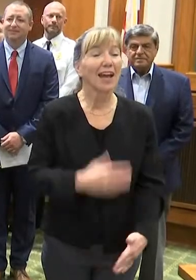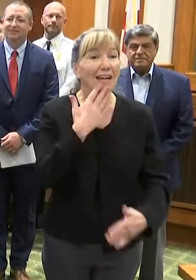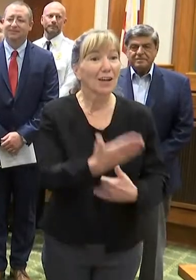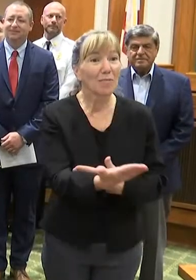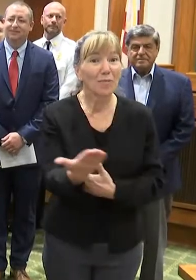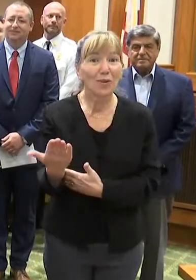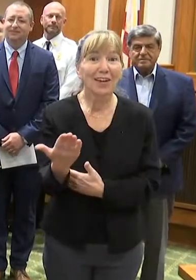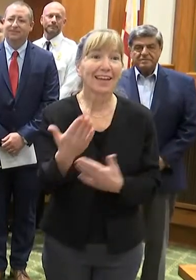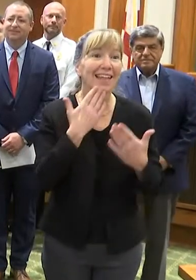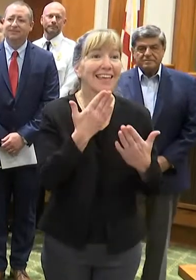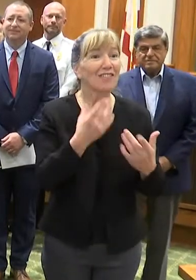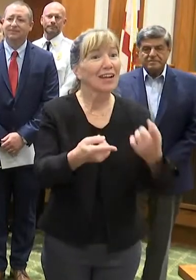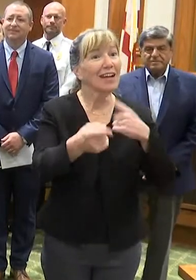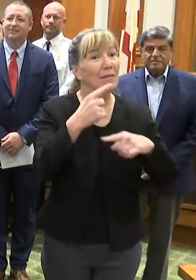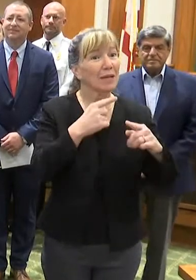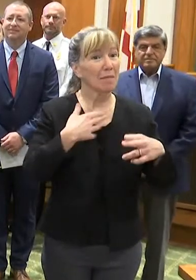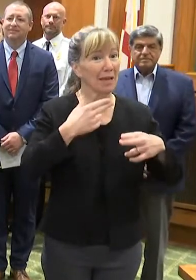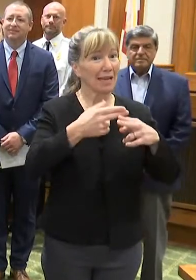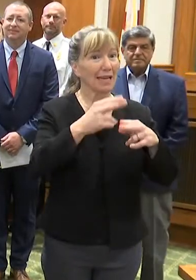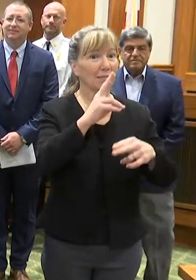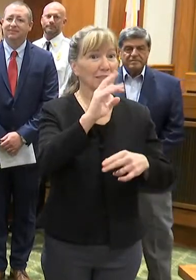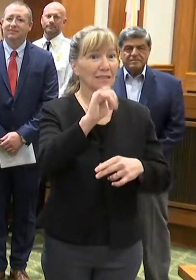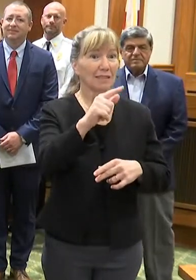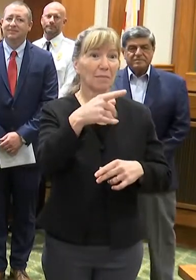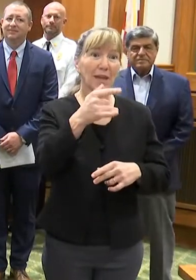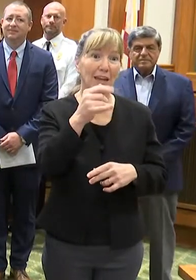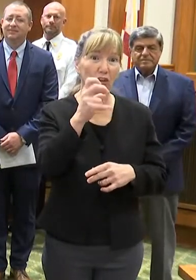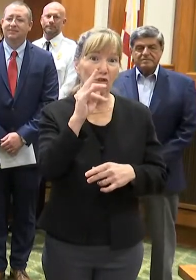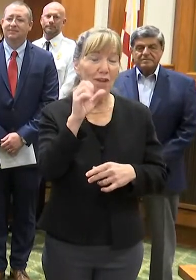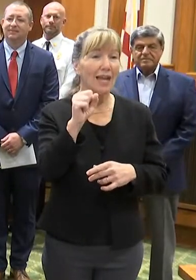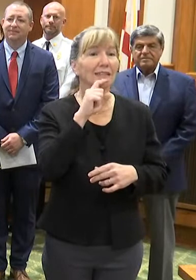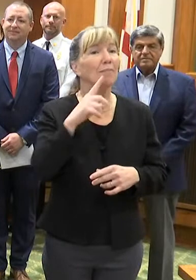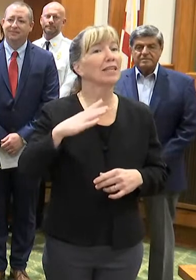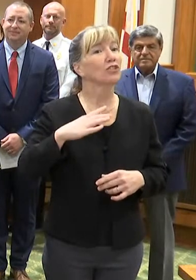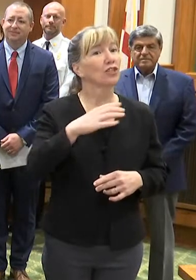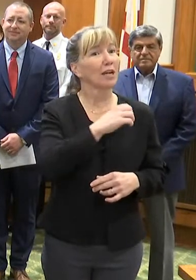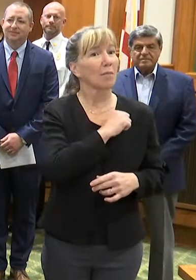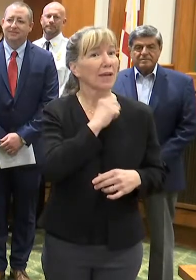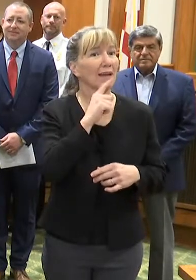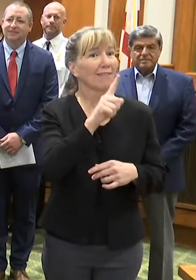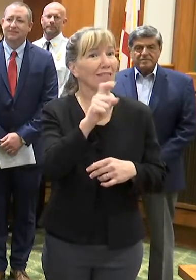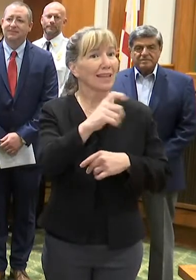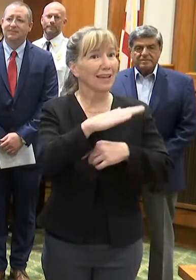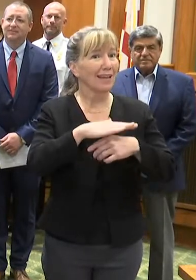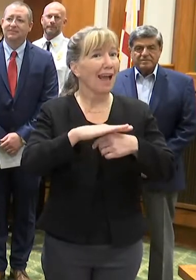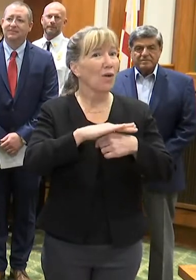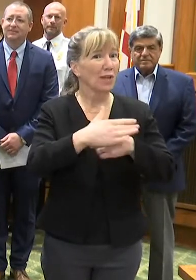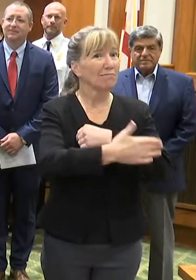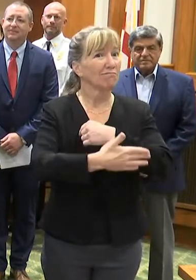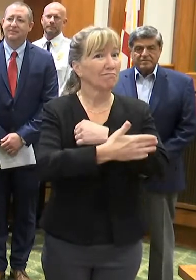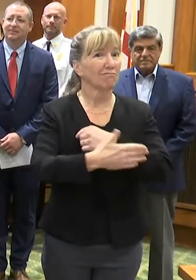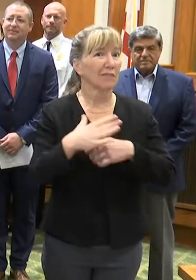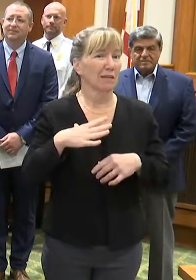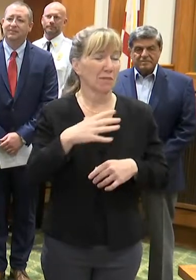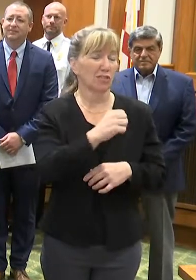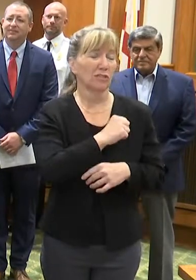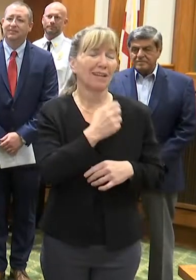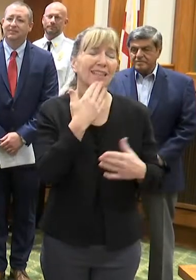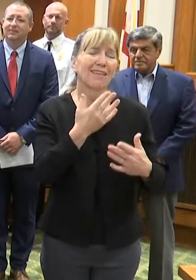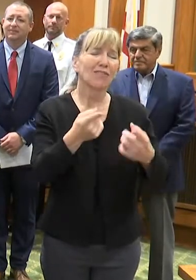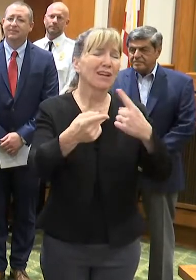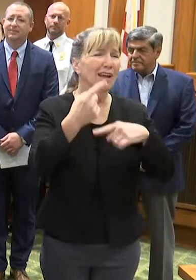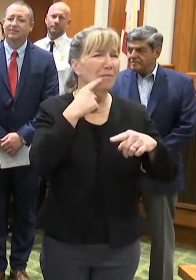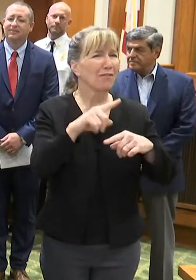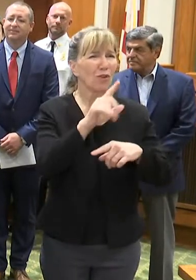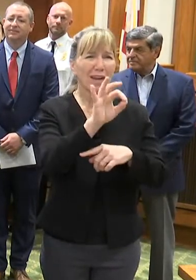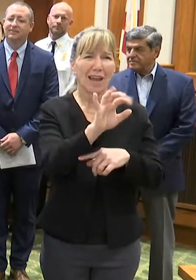Good morning. Thank you for being here. I am Cecil Pendergrass, Chairman of the Lee County Commission. Thank you for attending today to hear about exciting updates to the 911 technology here in Lee